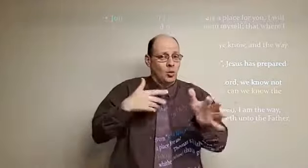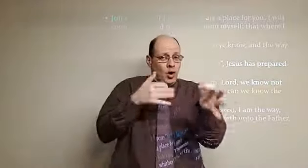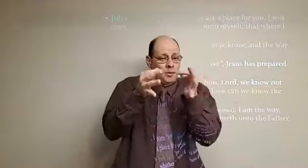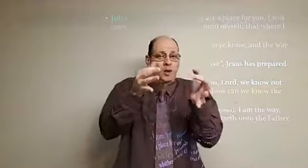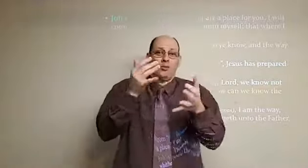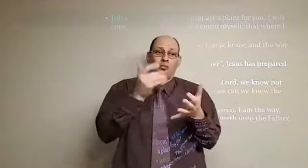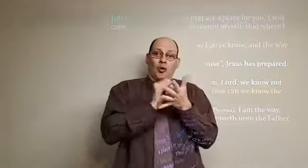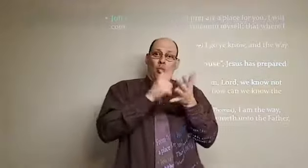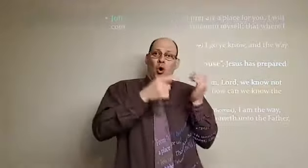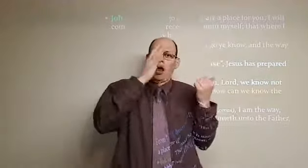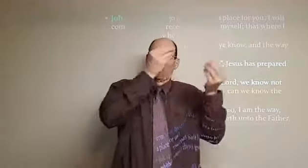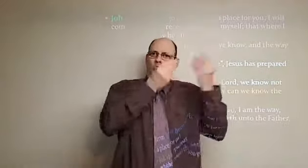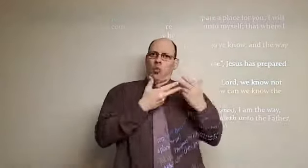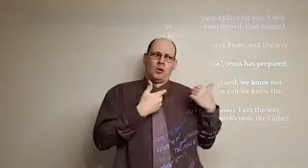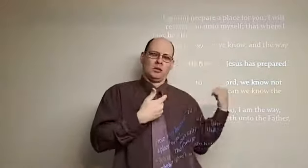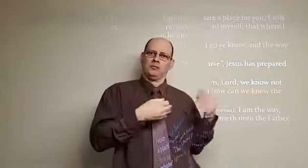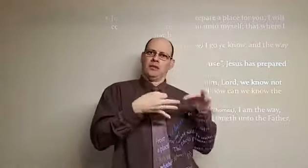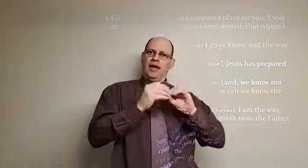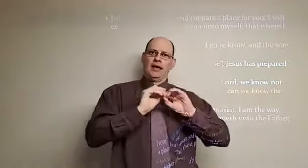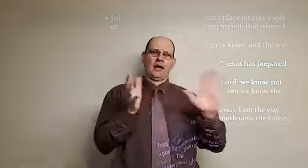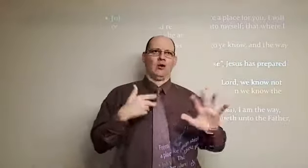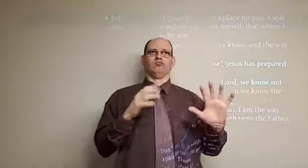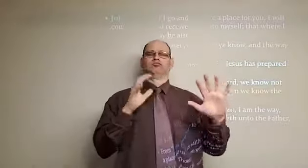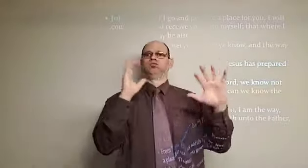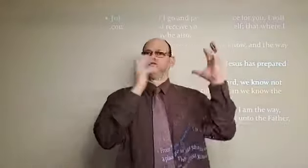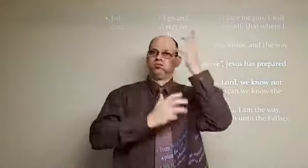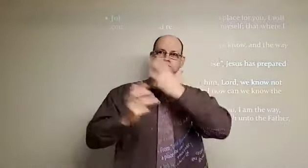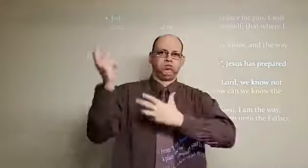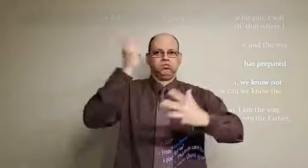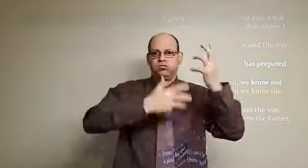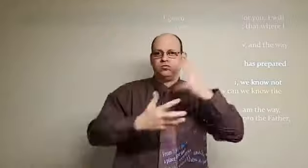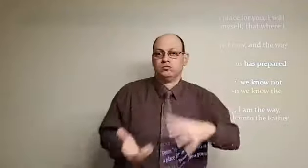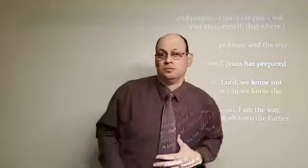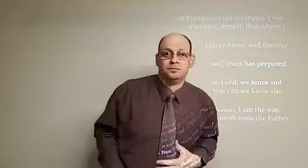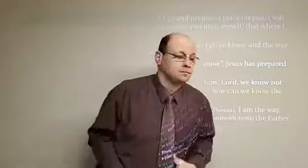hoping that you understand really clear because this is how God cleared it for me